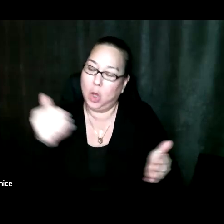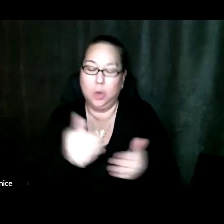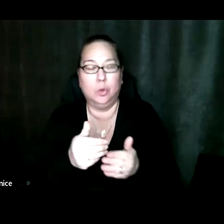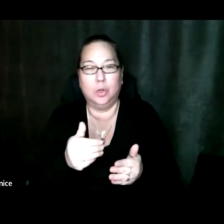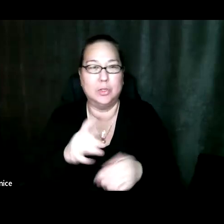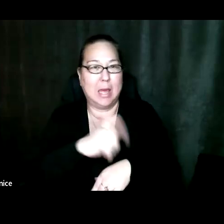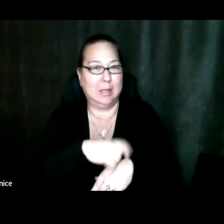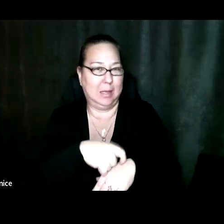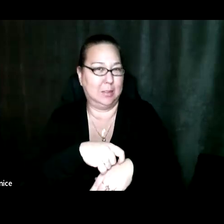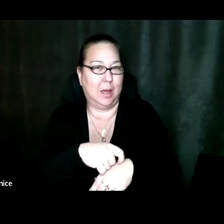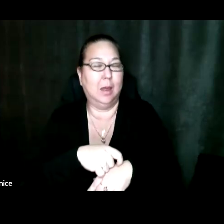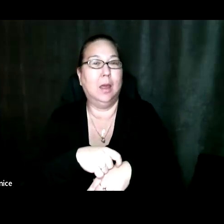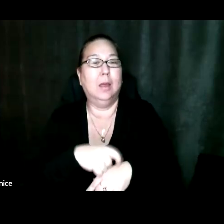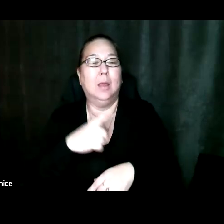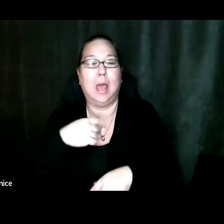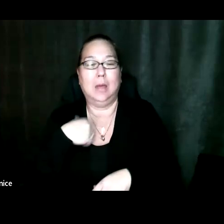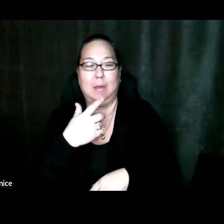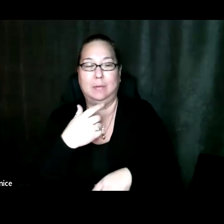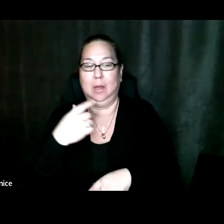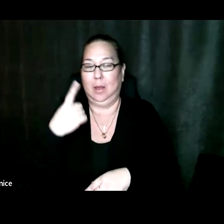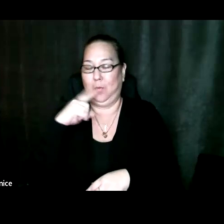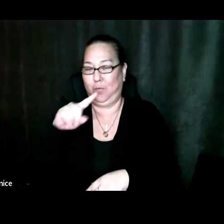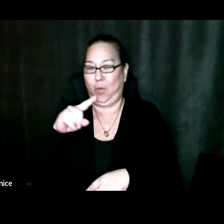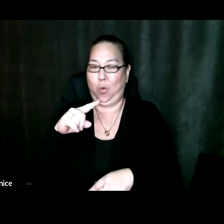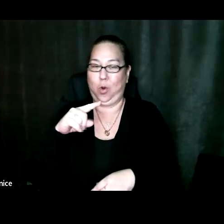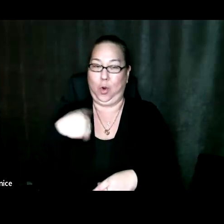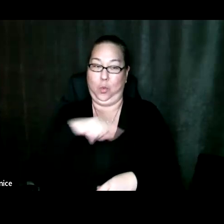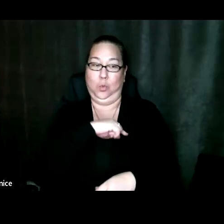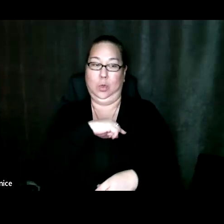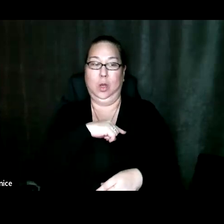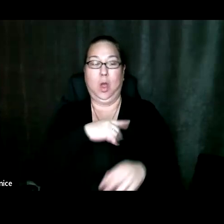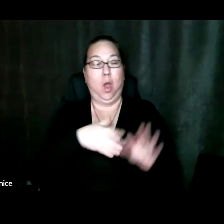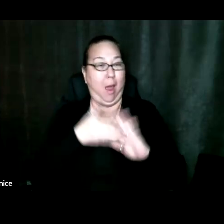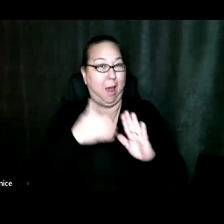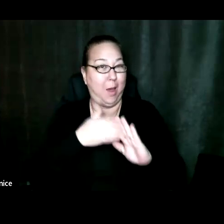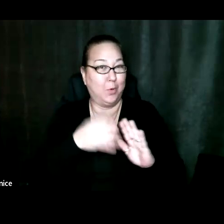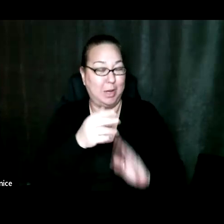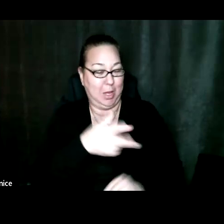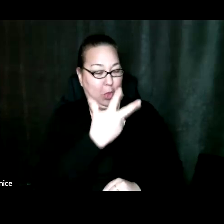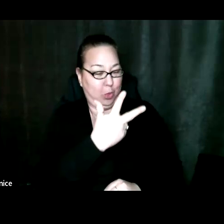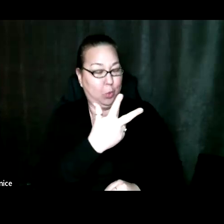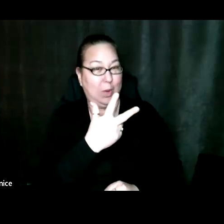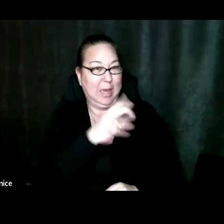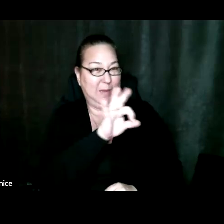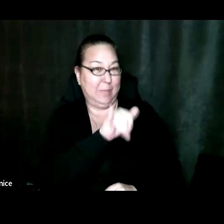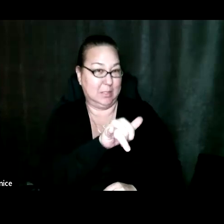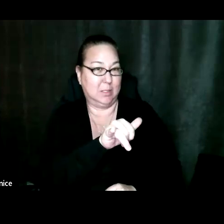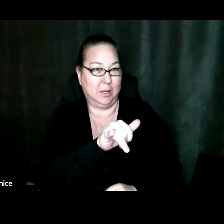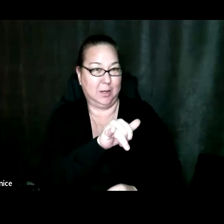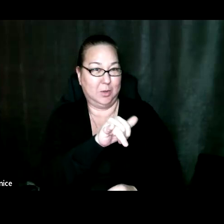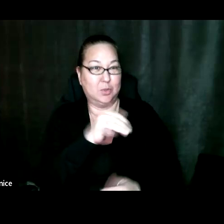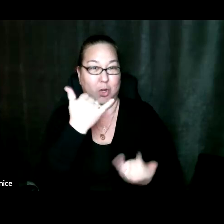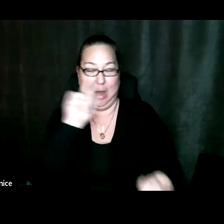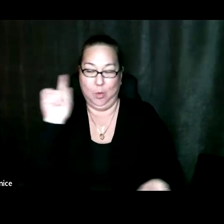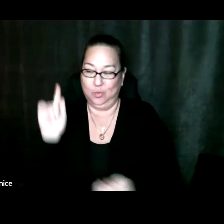where we transition from operating in 3 fiscal years at a time to a period of time where we're only operating in 2, which will be a great relief to some